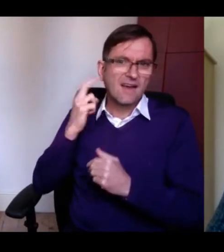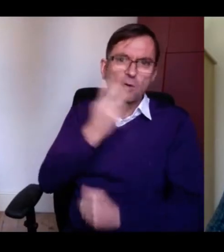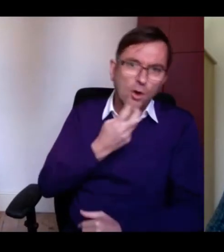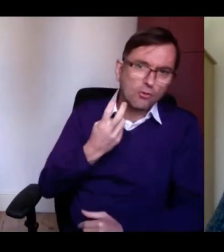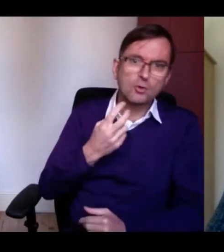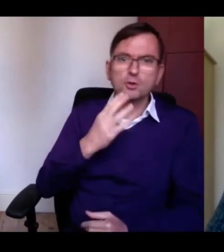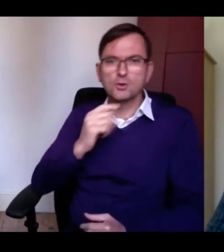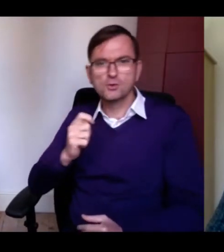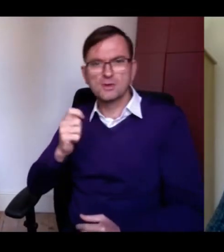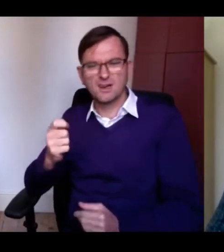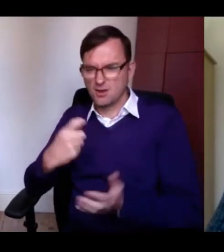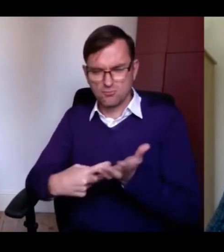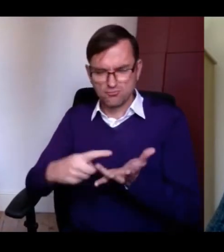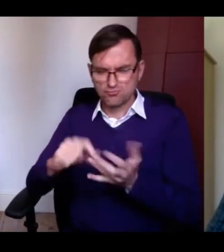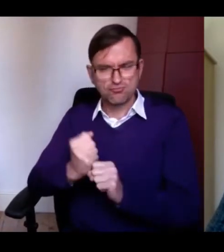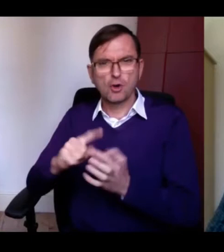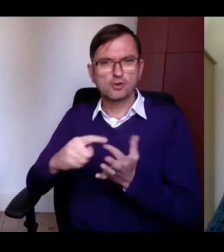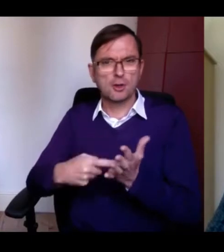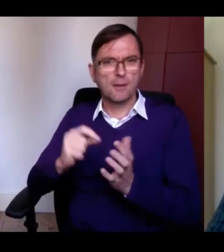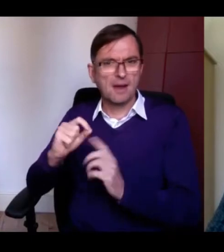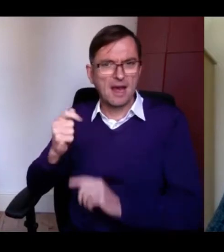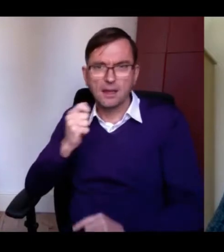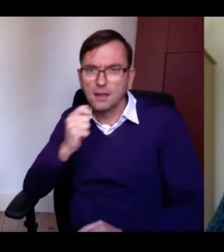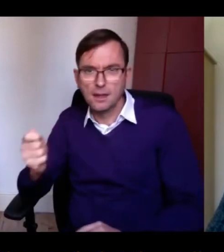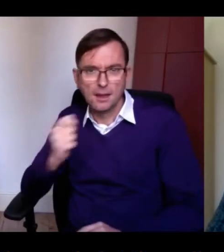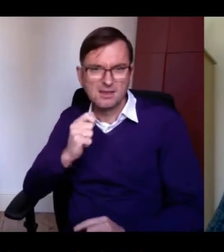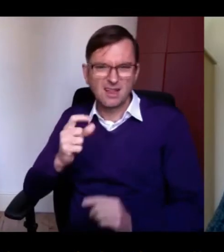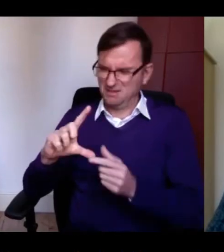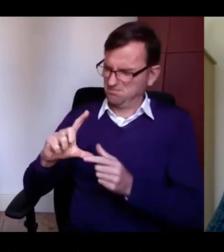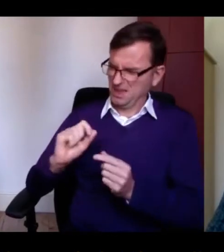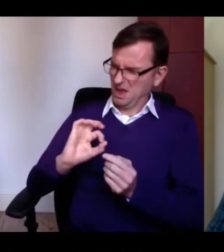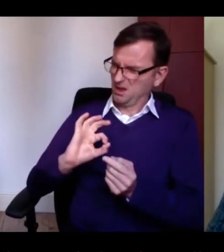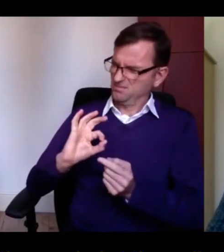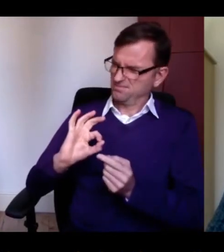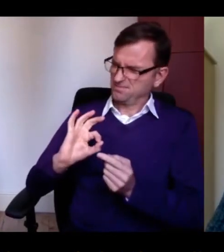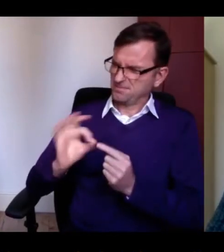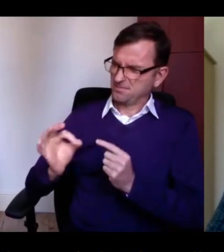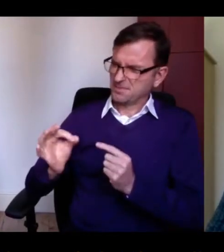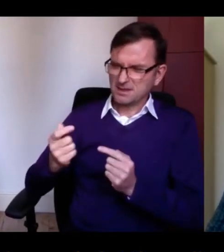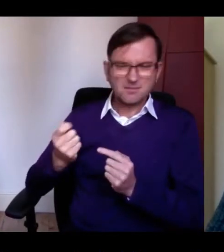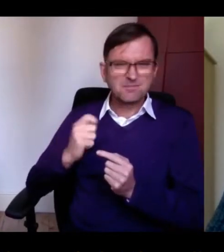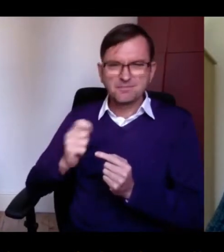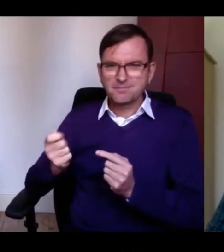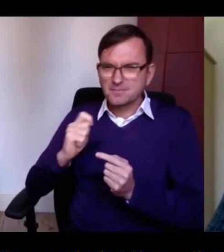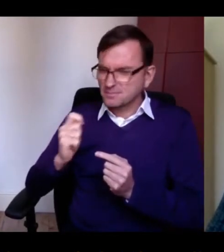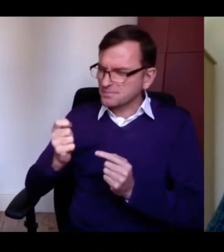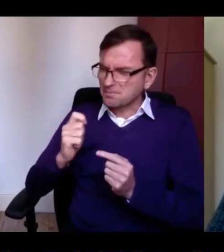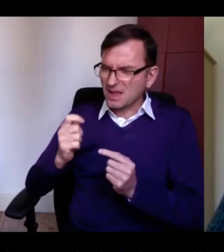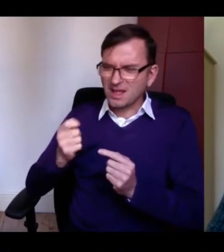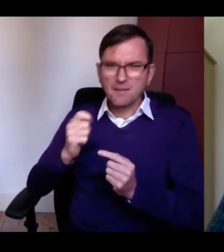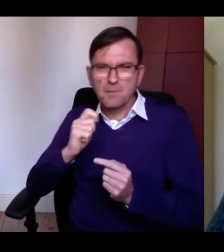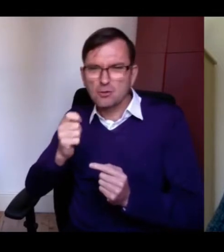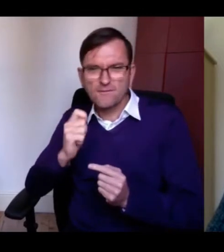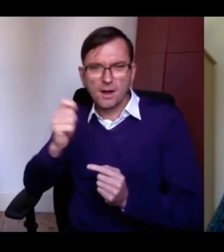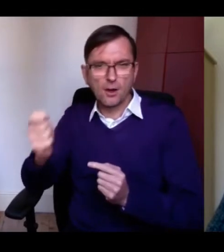one for the deaf audience was more oral and they used what they call a Roger pen, which is a way for